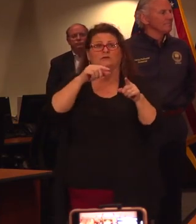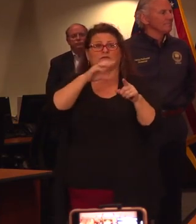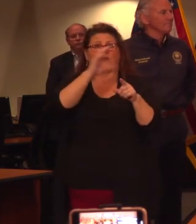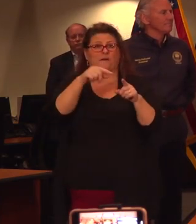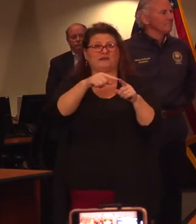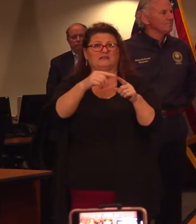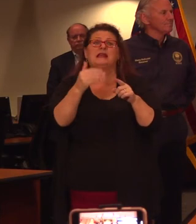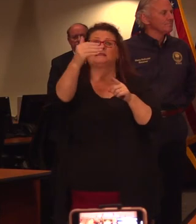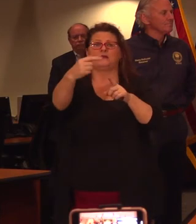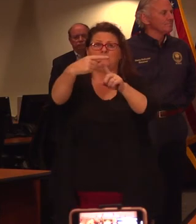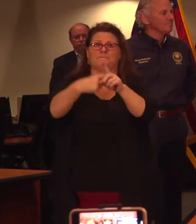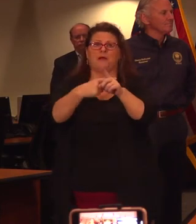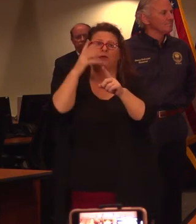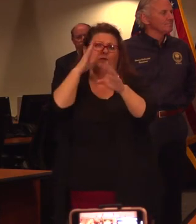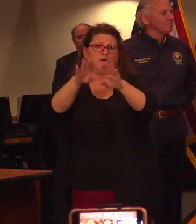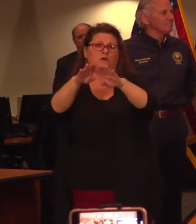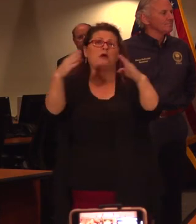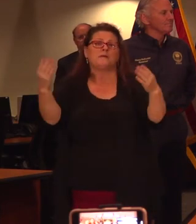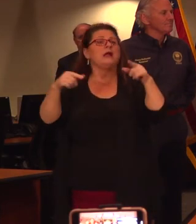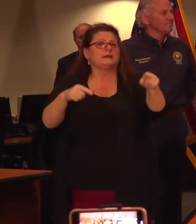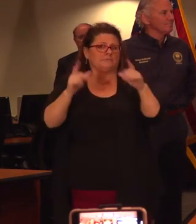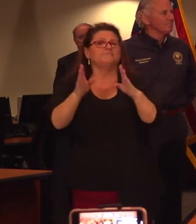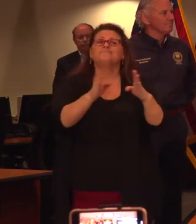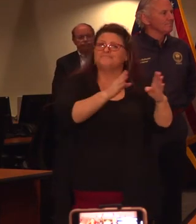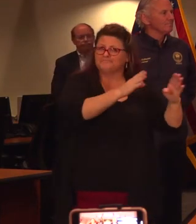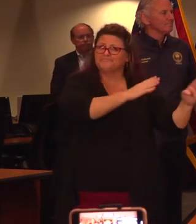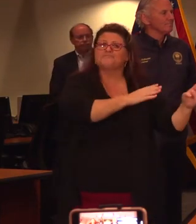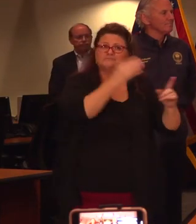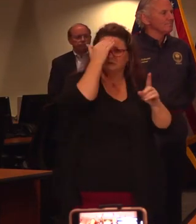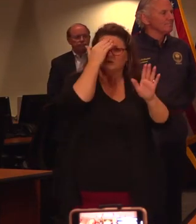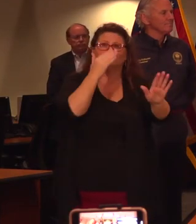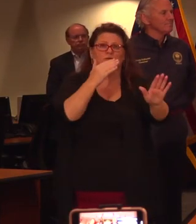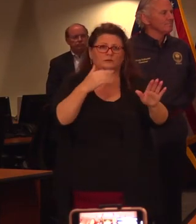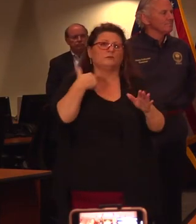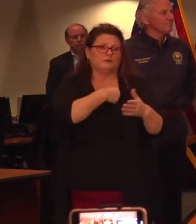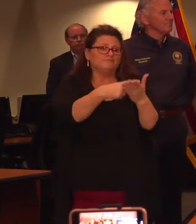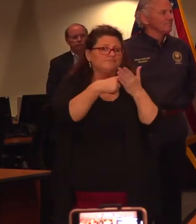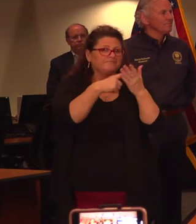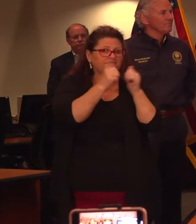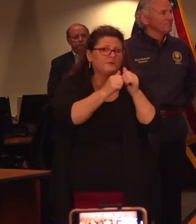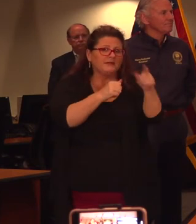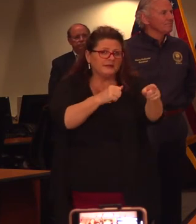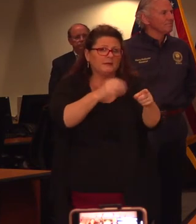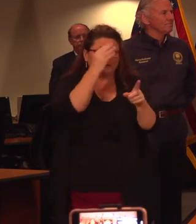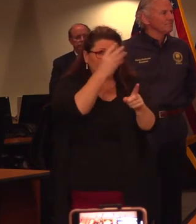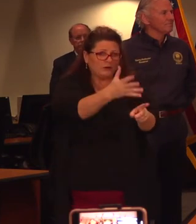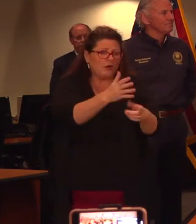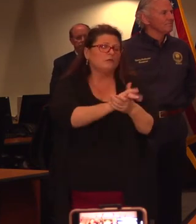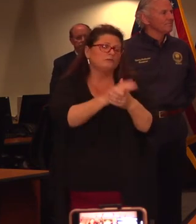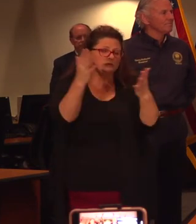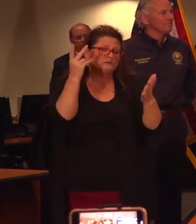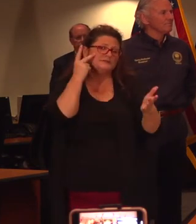month. The plants are making preparation for it now. We are in consultation with them. So we'll